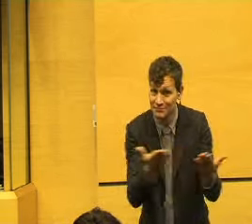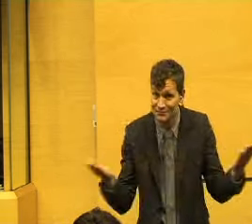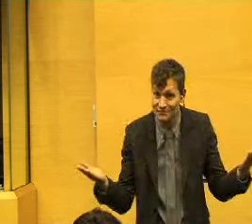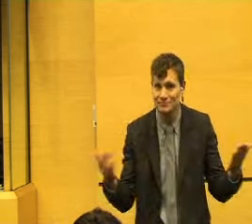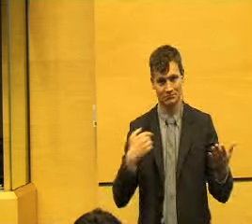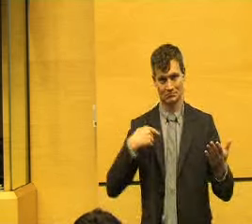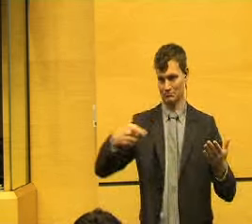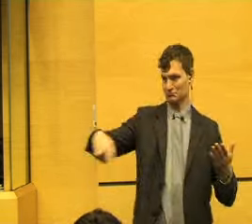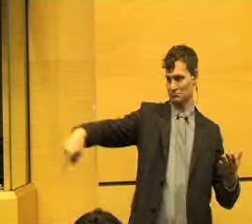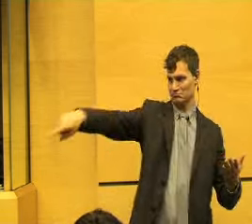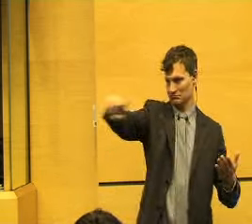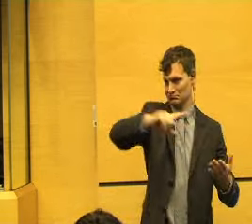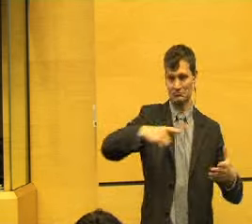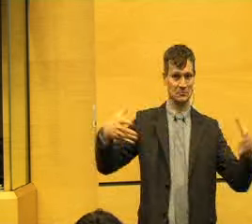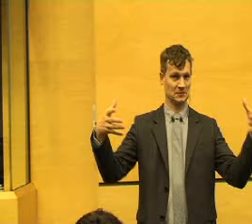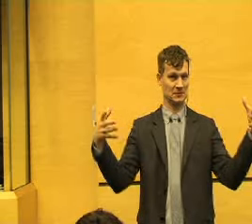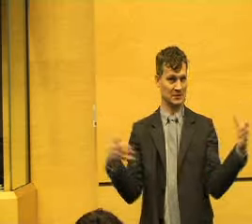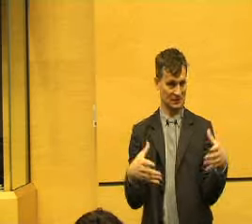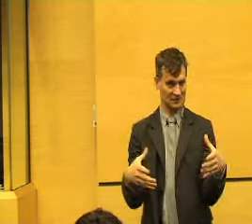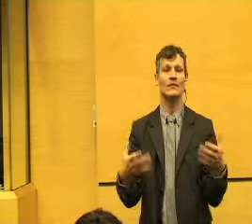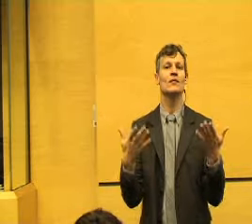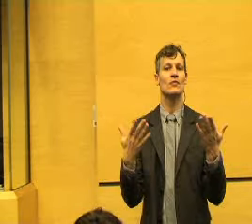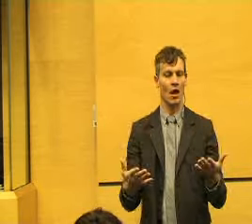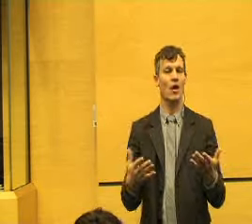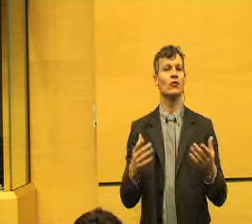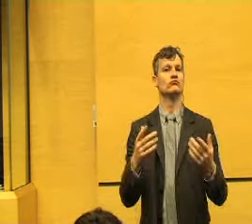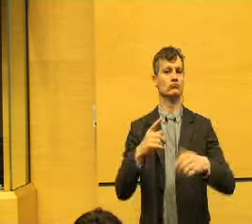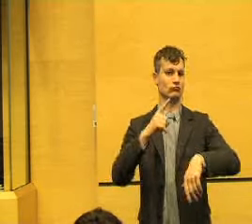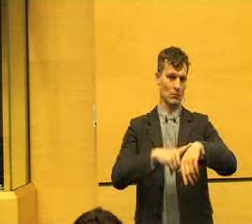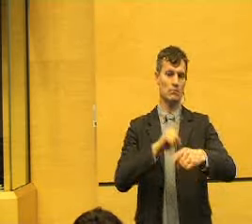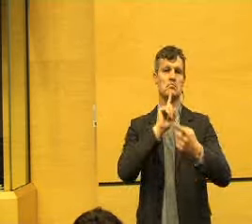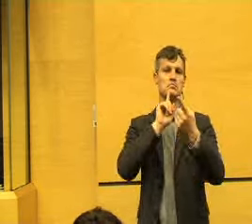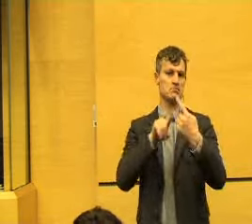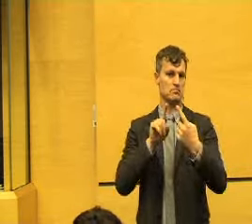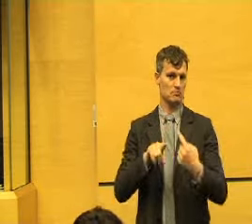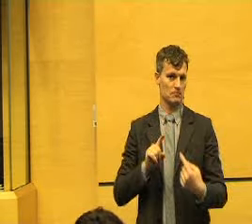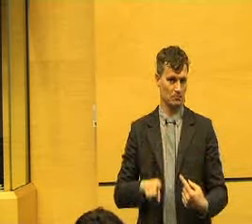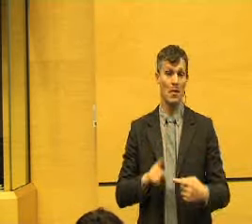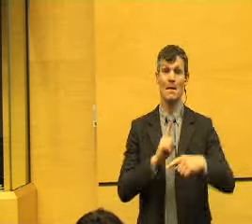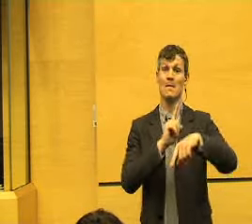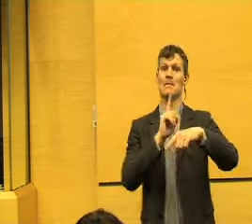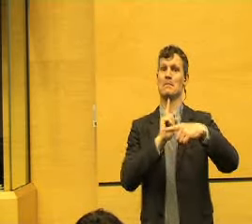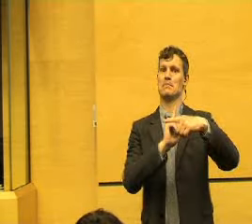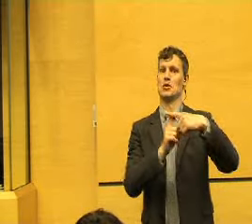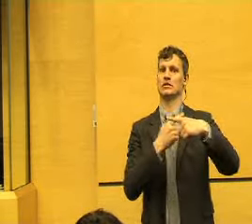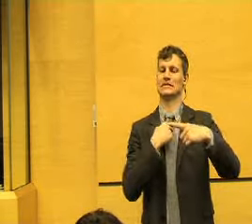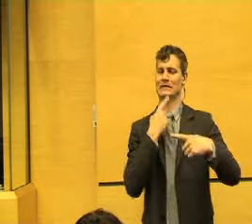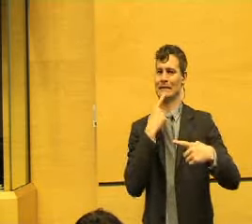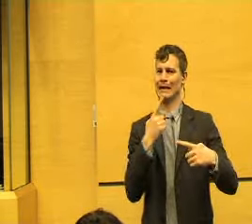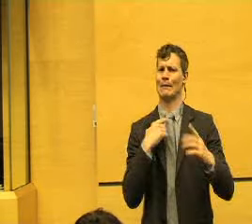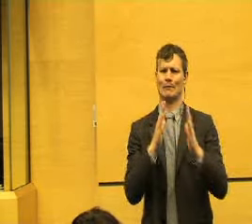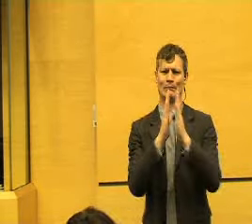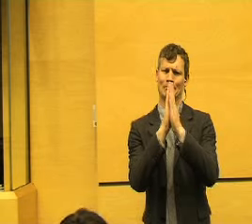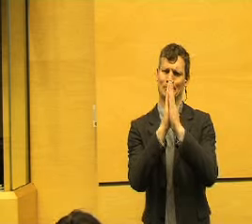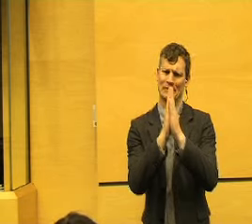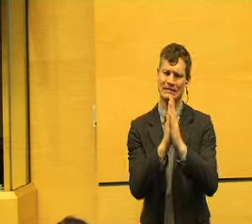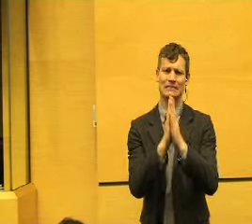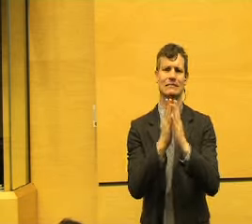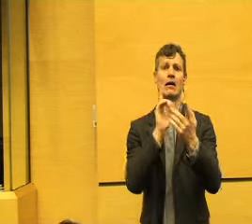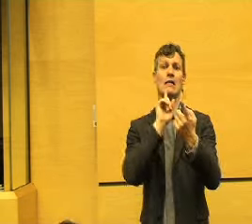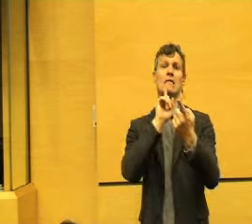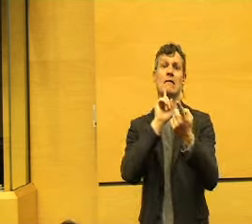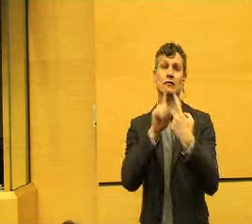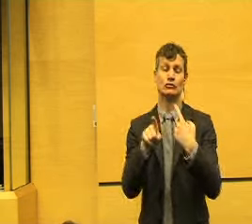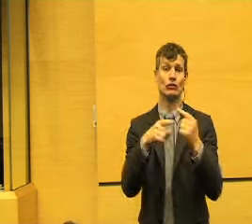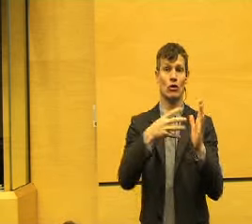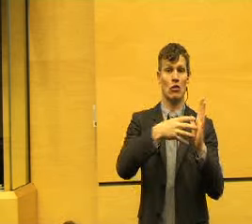in chapter 2 as well. I've asked all members of my delegation to keep their answer short and simple to allow sufficient